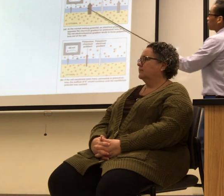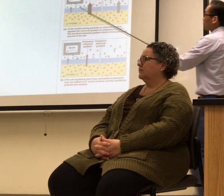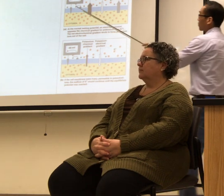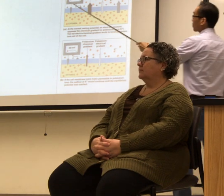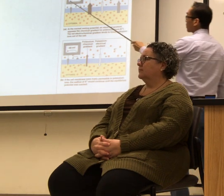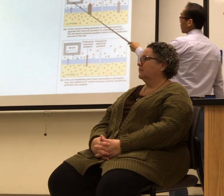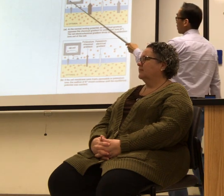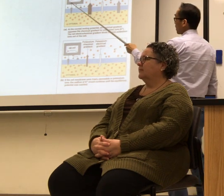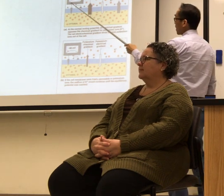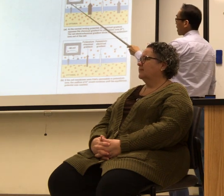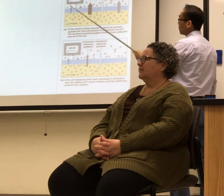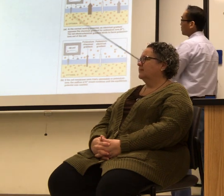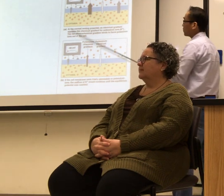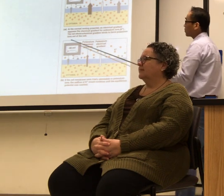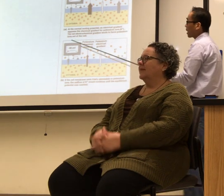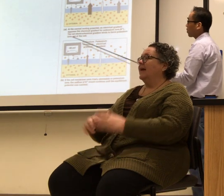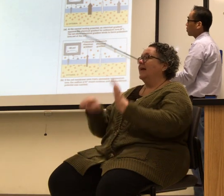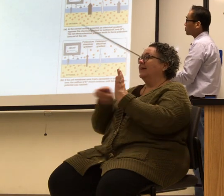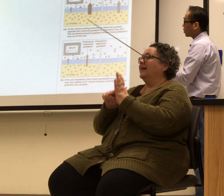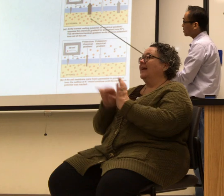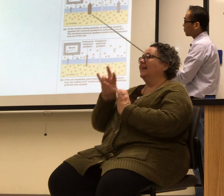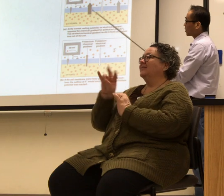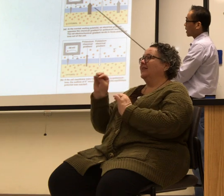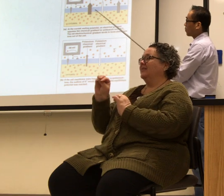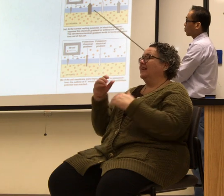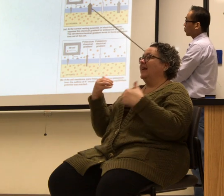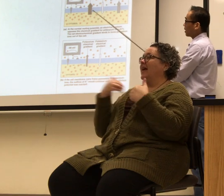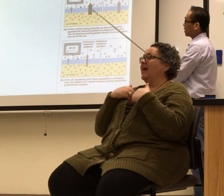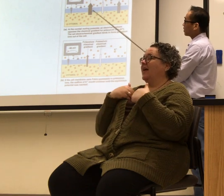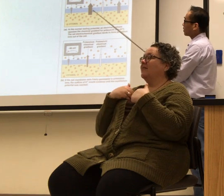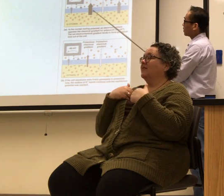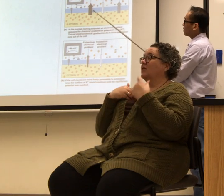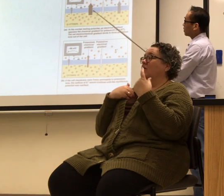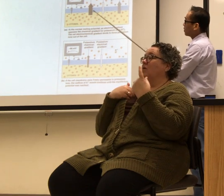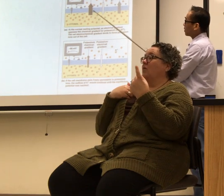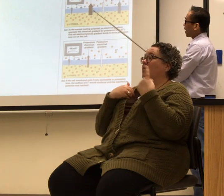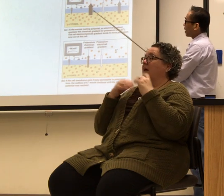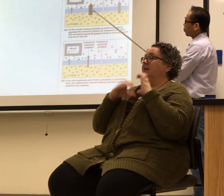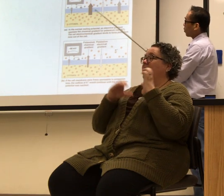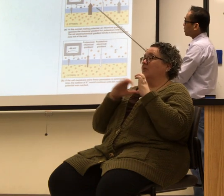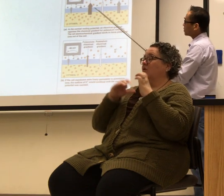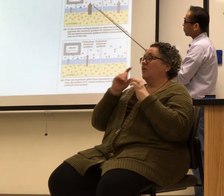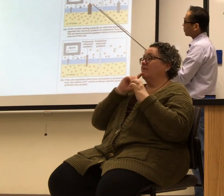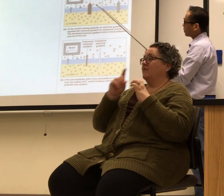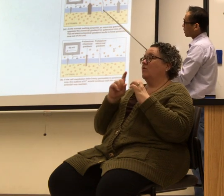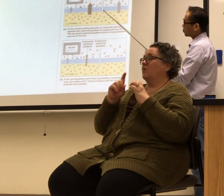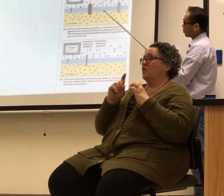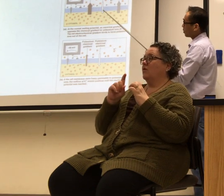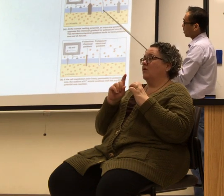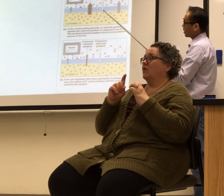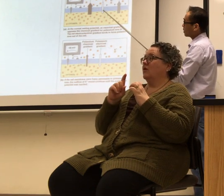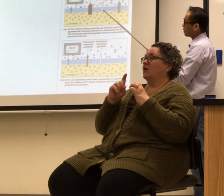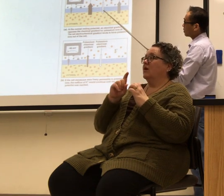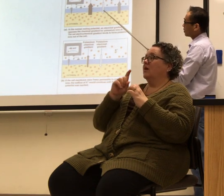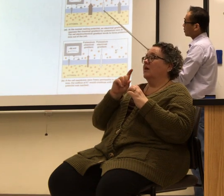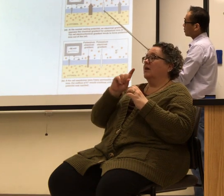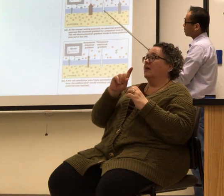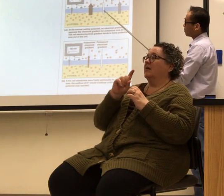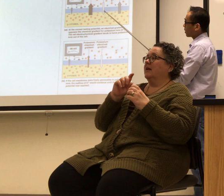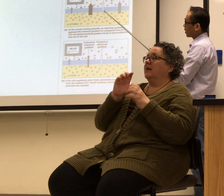70. And they have different arrows. One is for the chemical gradient, and one is for the electrical